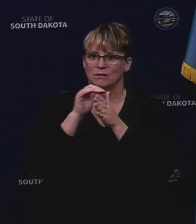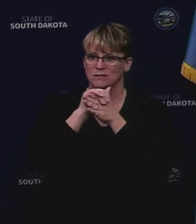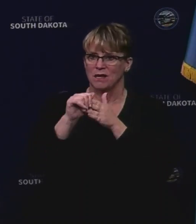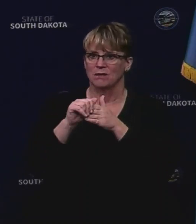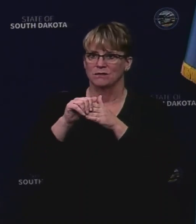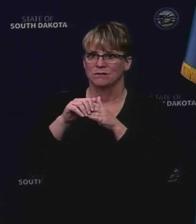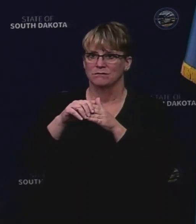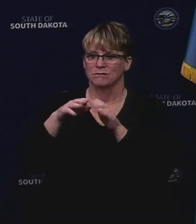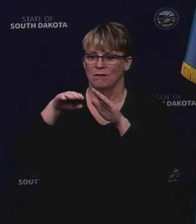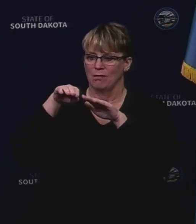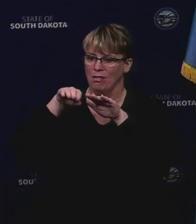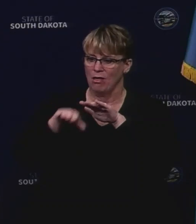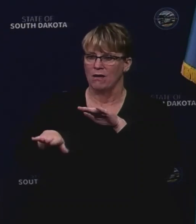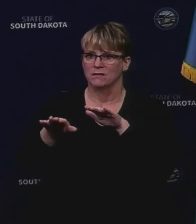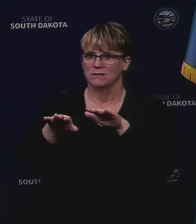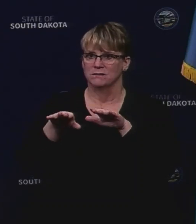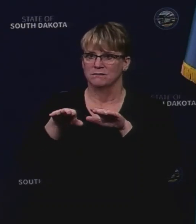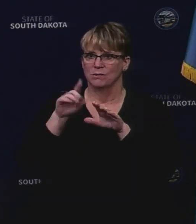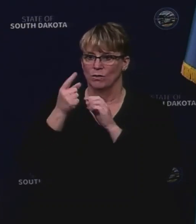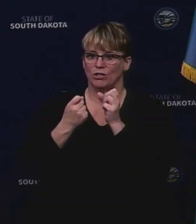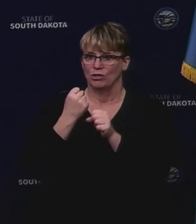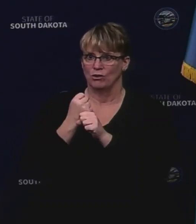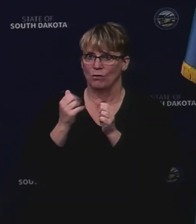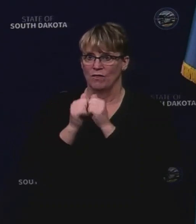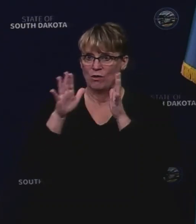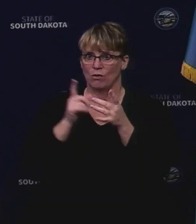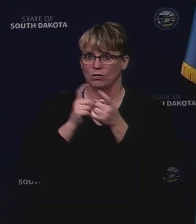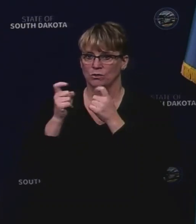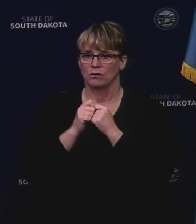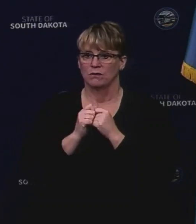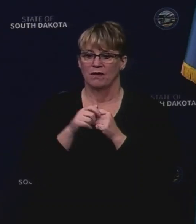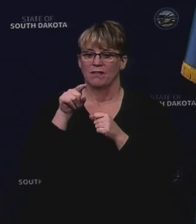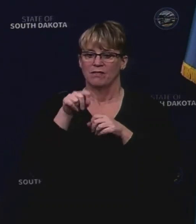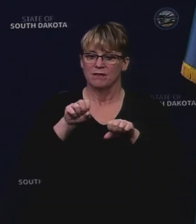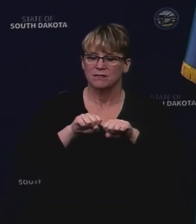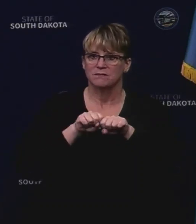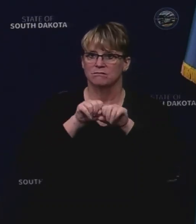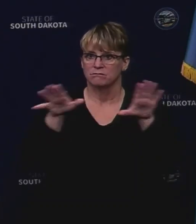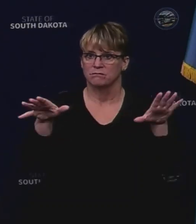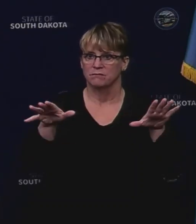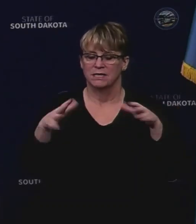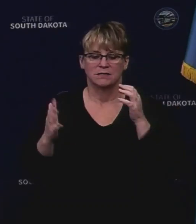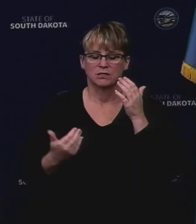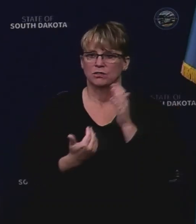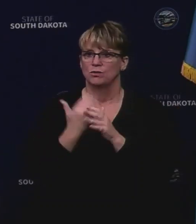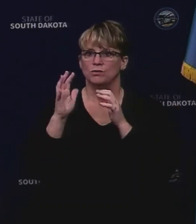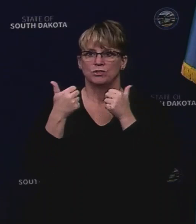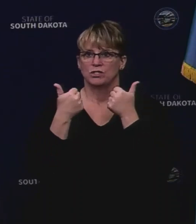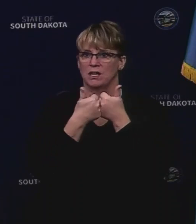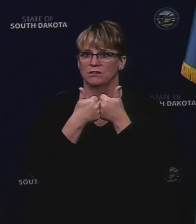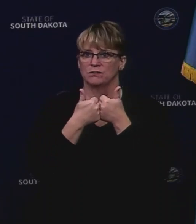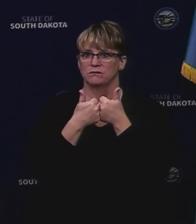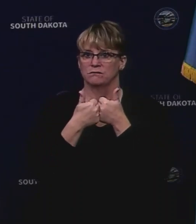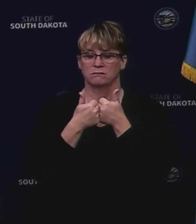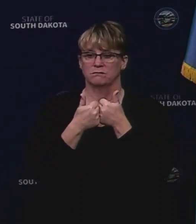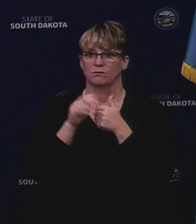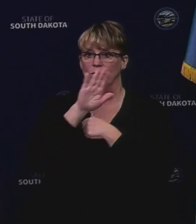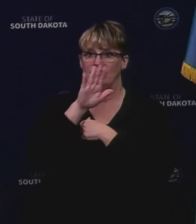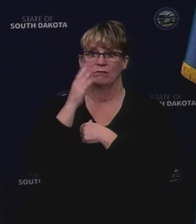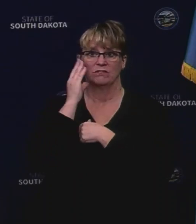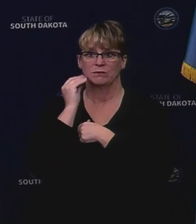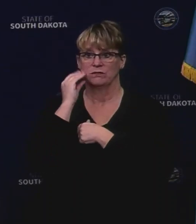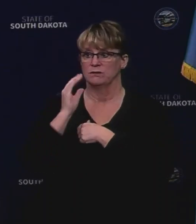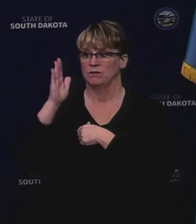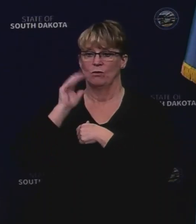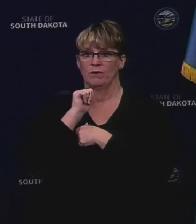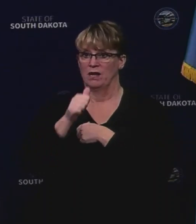of things that are beyond your control. This virus is a totally new challenge, unlike anything that our producers have ever seen